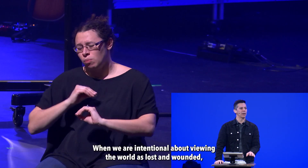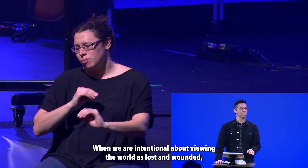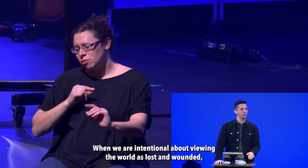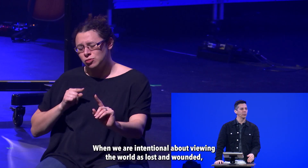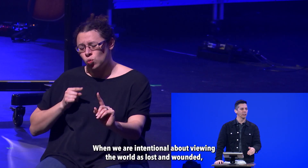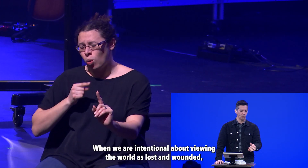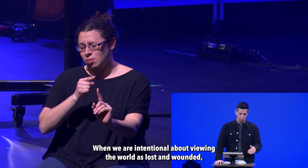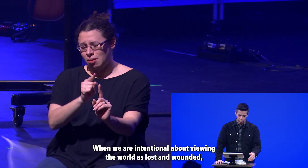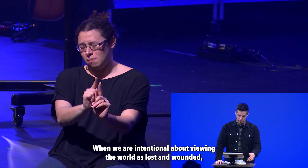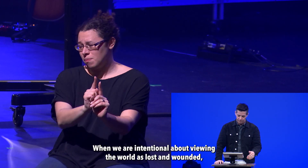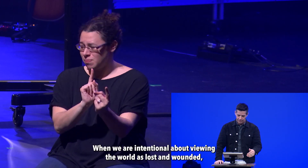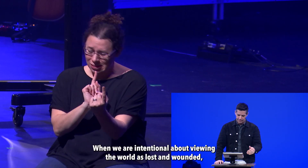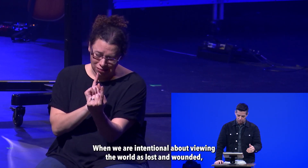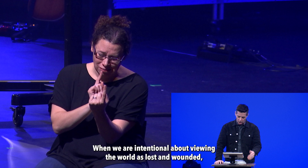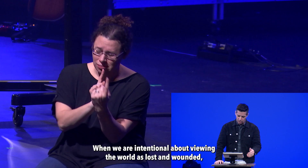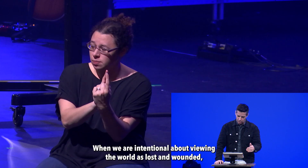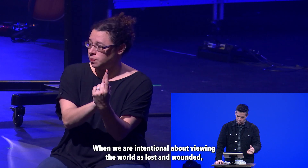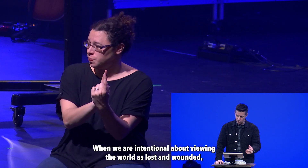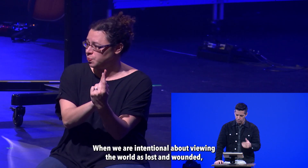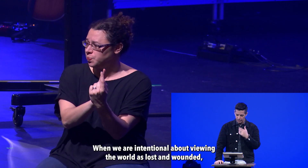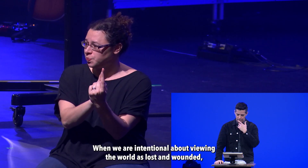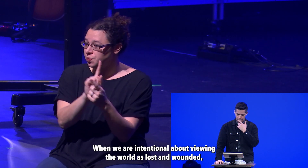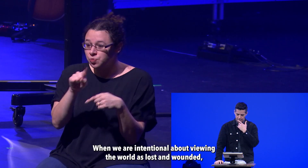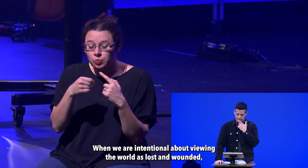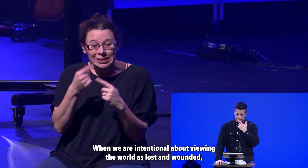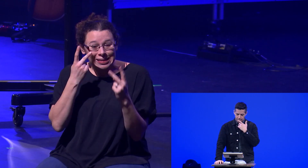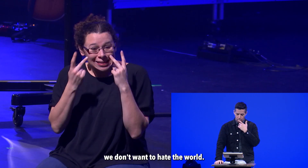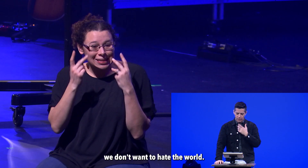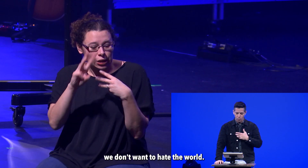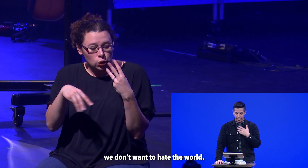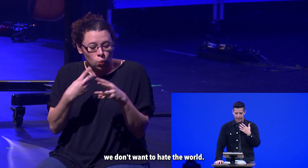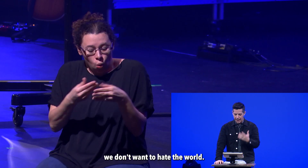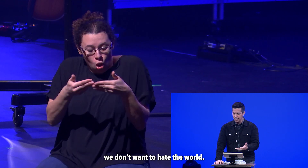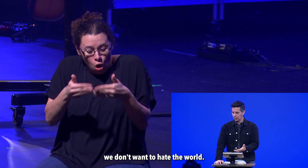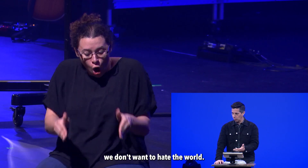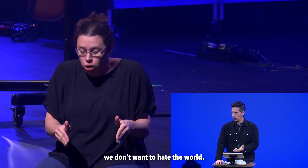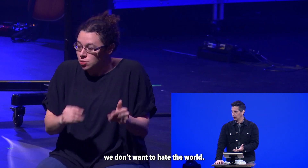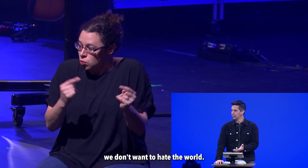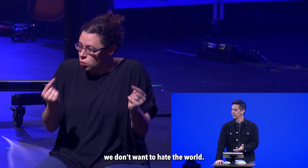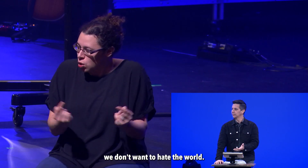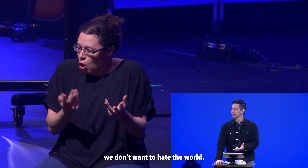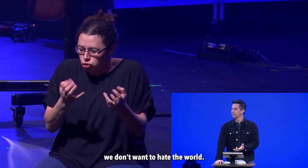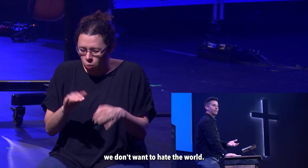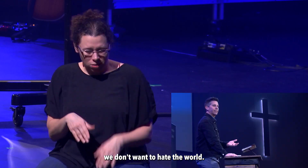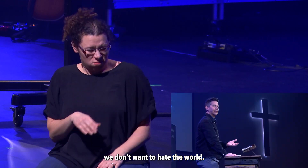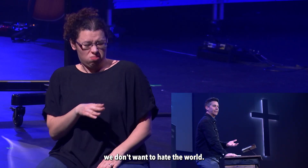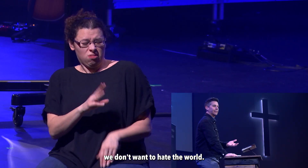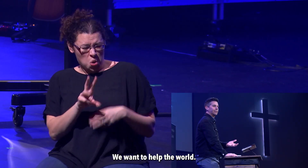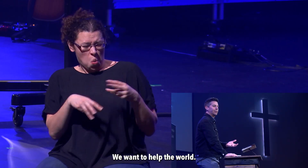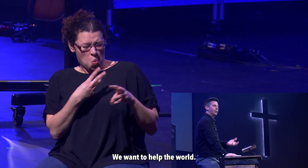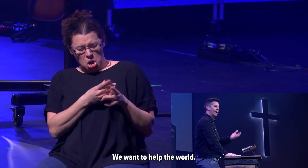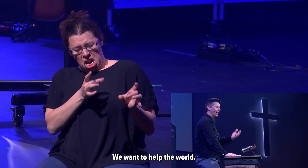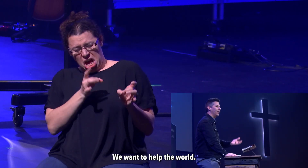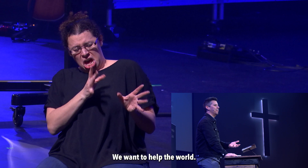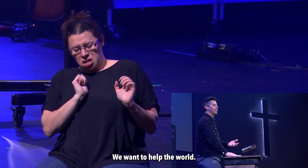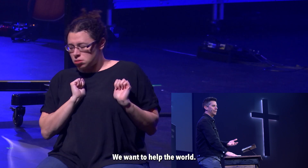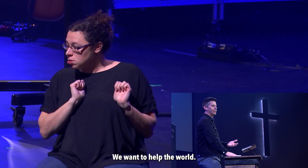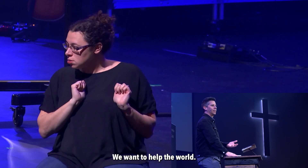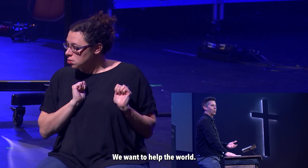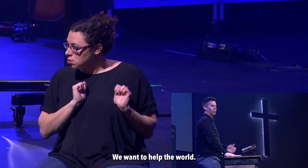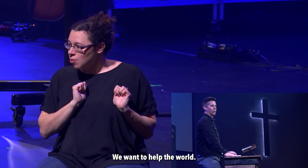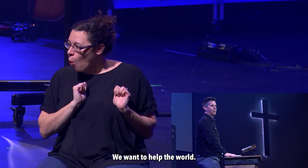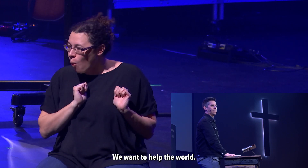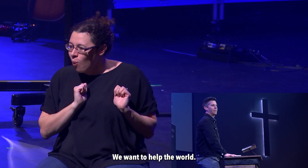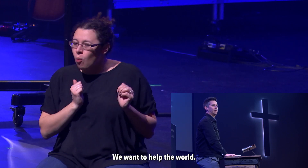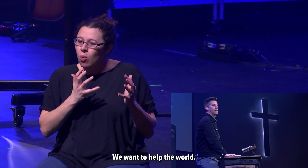intentional about viewing the world as lost and wounded, we don't want to hate the world. We want to help